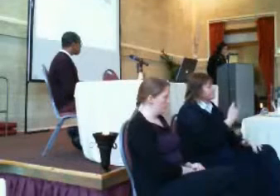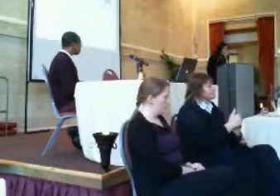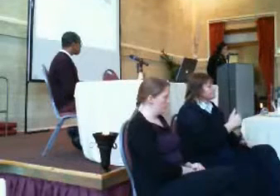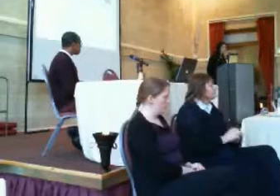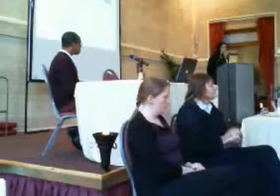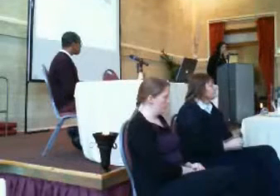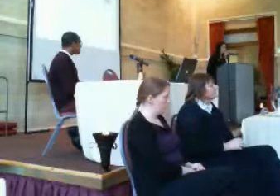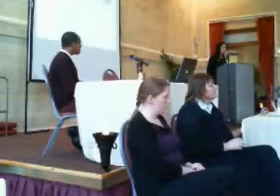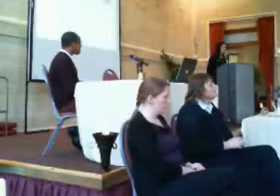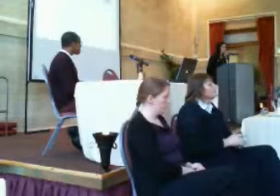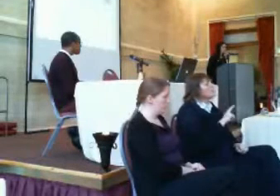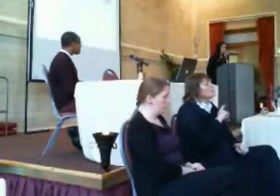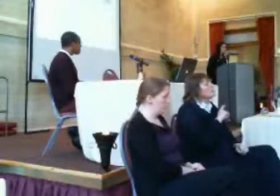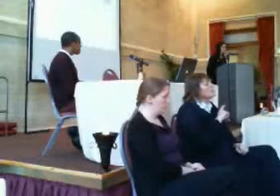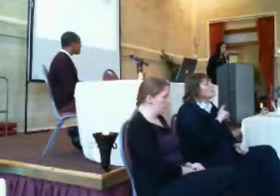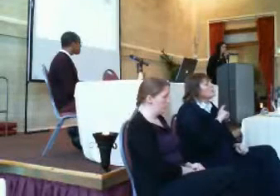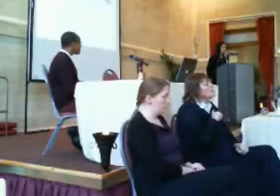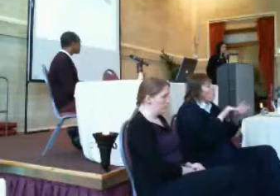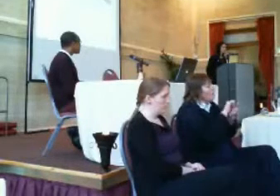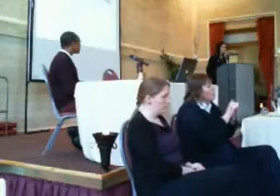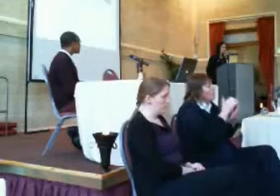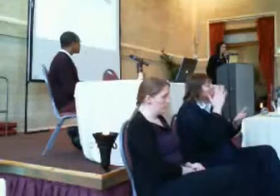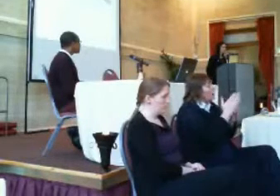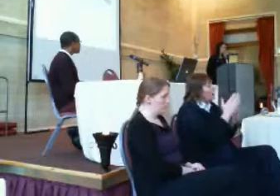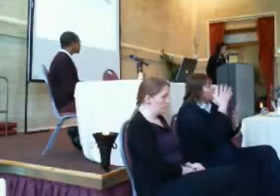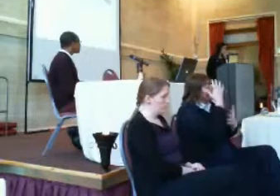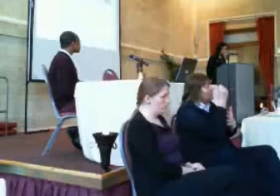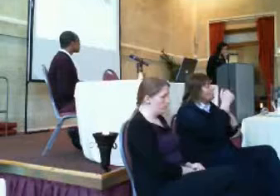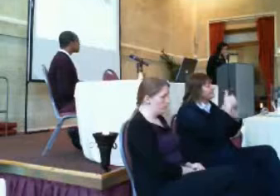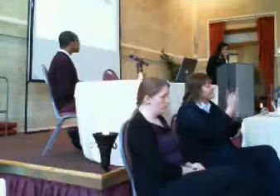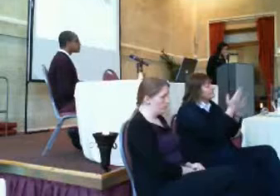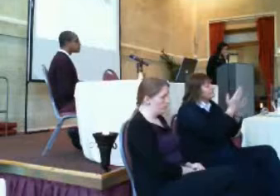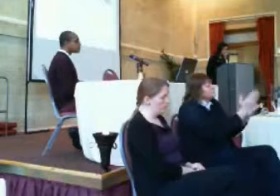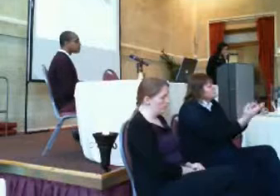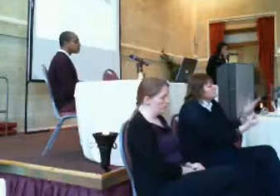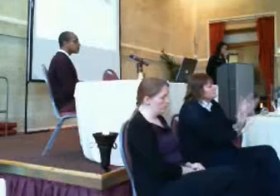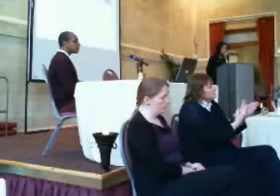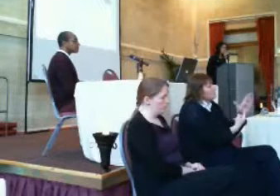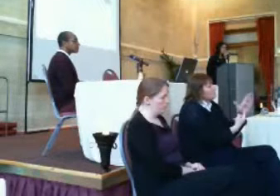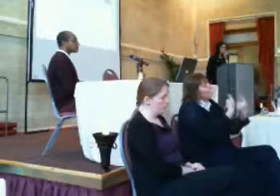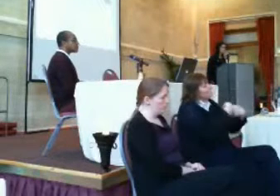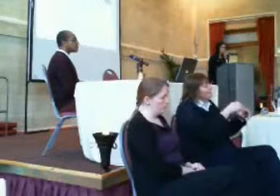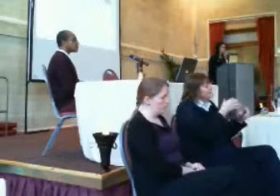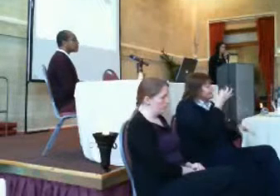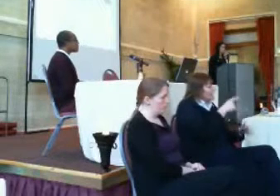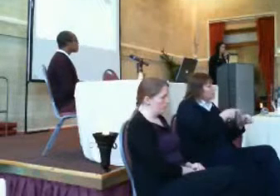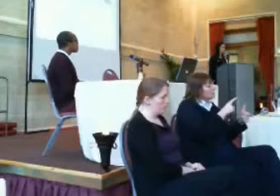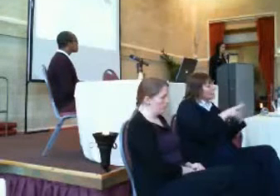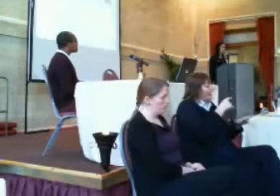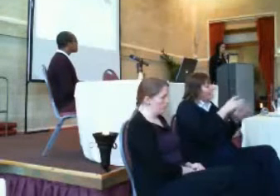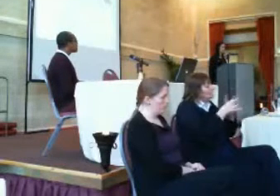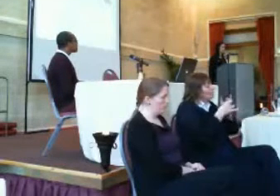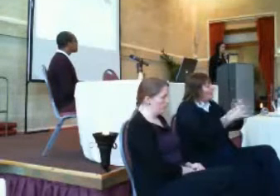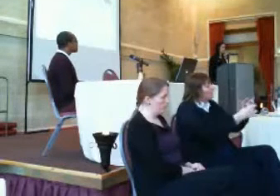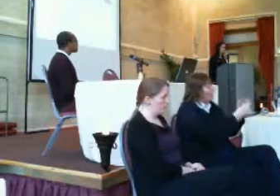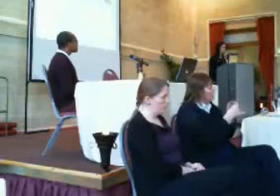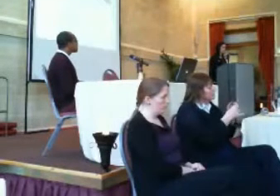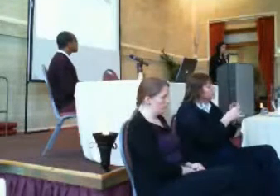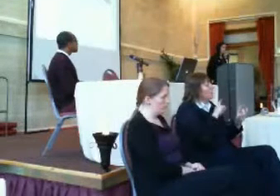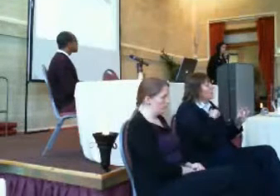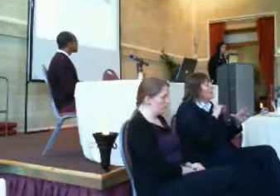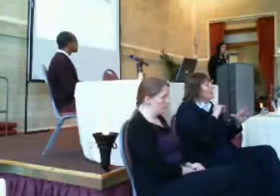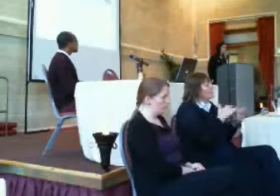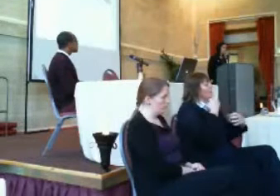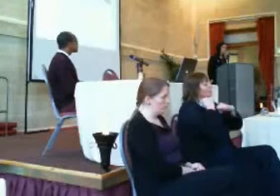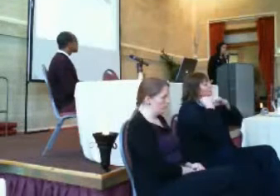Why Holocaust Memorial Day is important to the council and to all our partners is because of our commitment, obviously, to